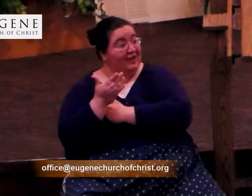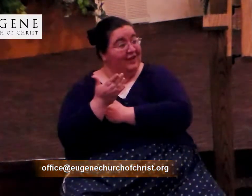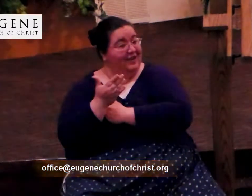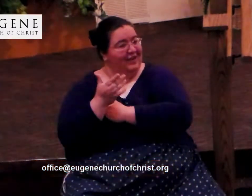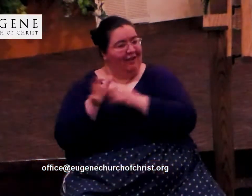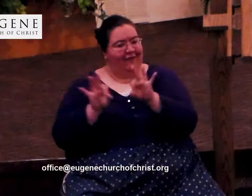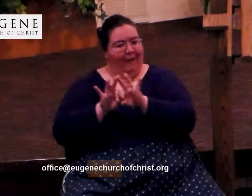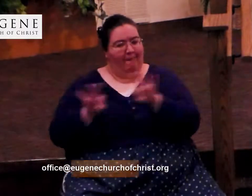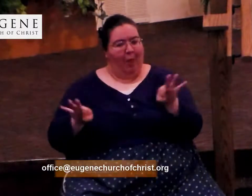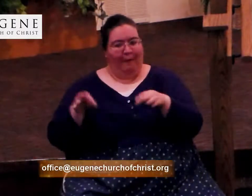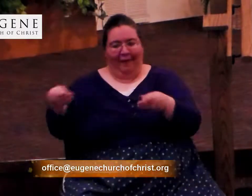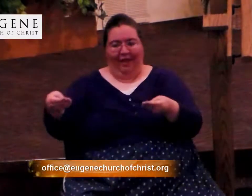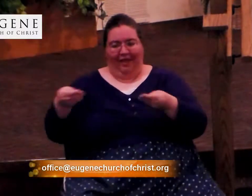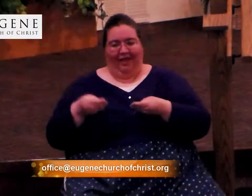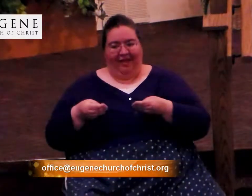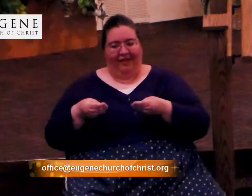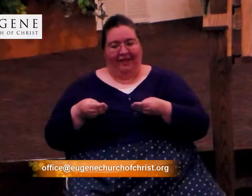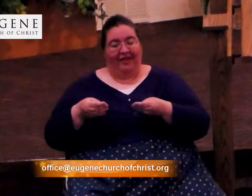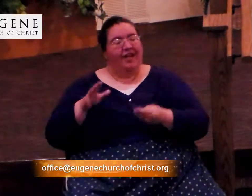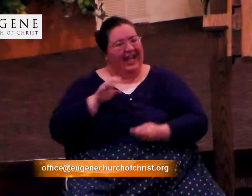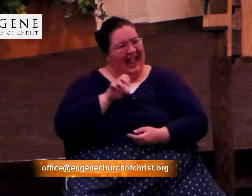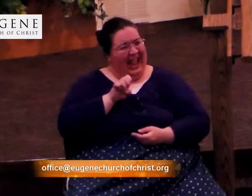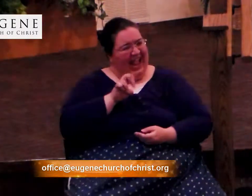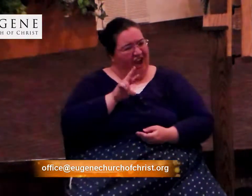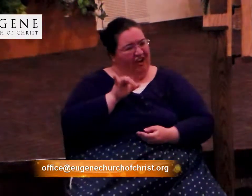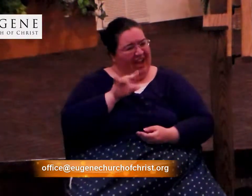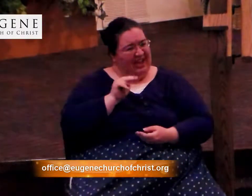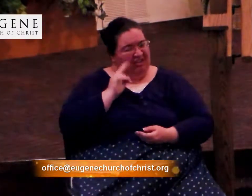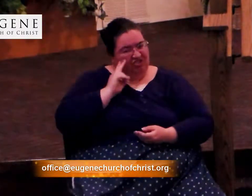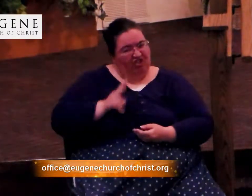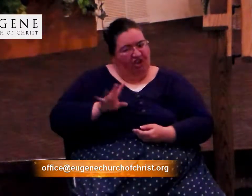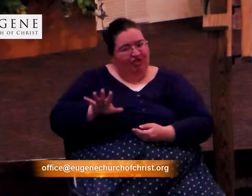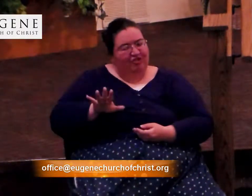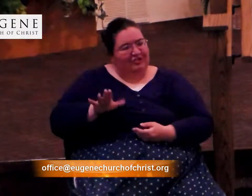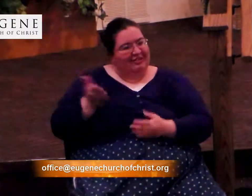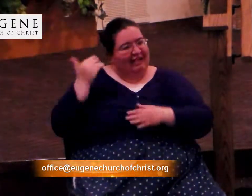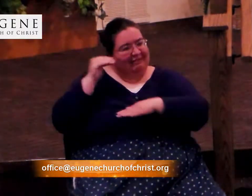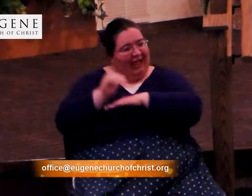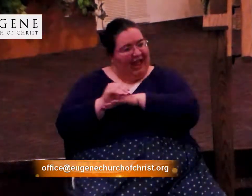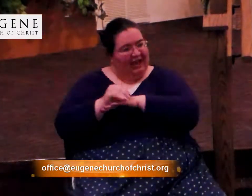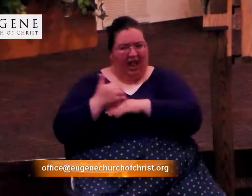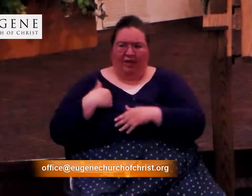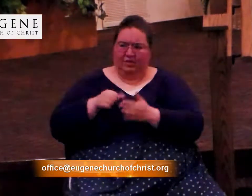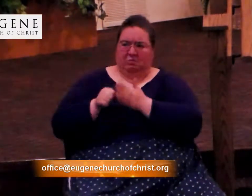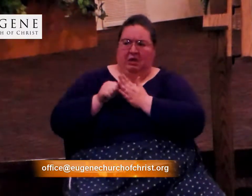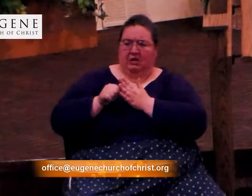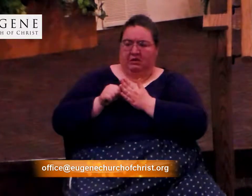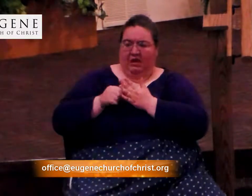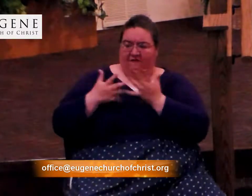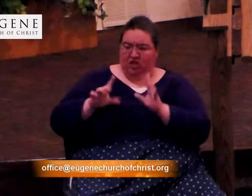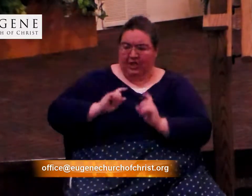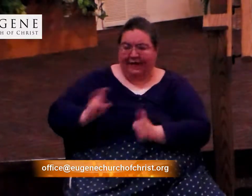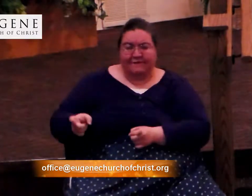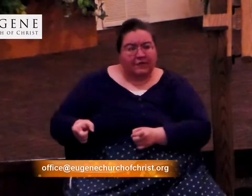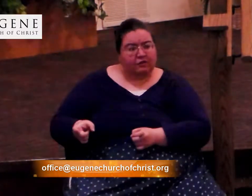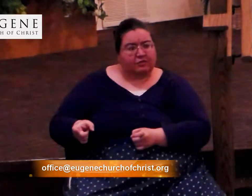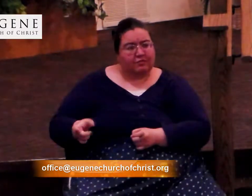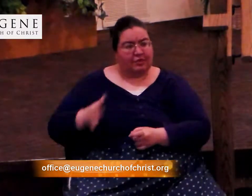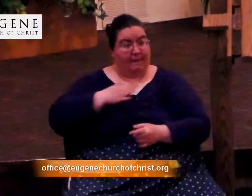graduation party. I was impressed that they actually gave it to her. I was telling the foremans at my high school, they gave me the thing, and I opened up, and it was